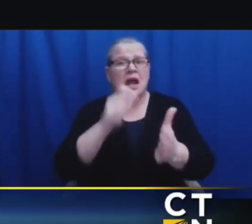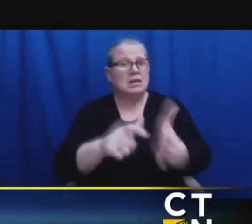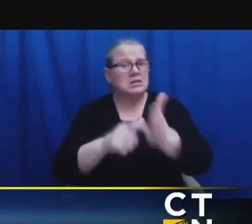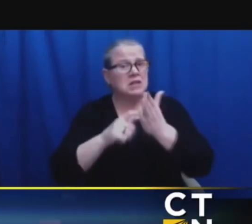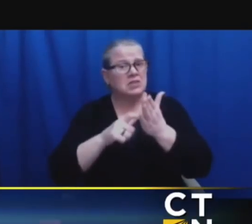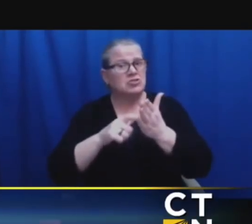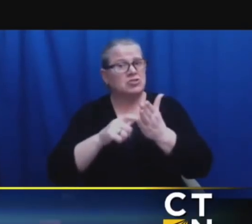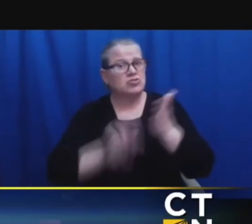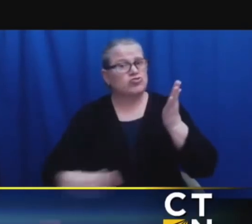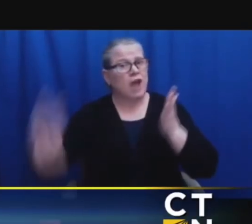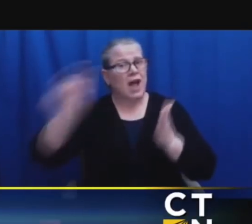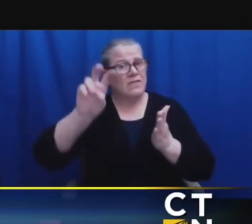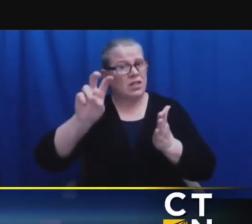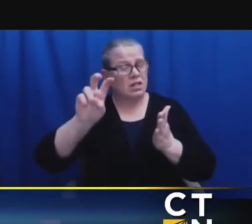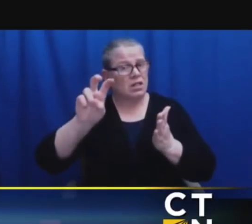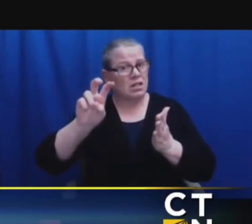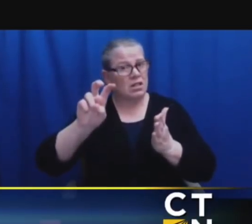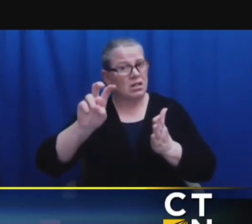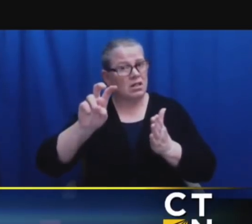Not at this point, no.